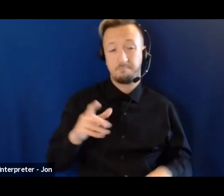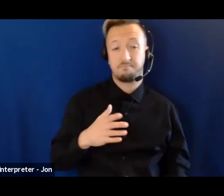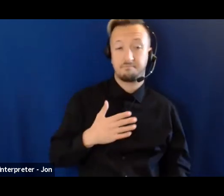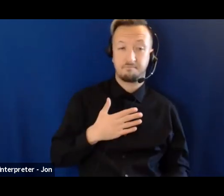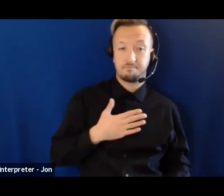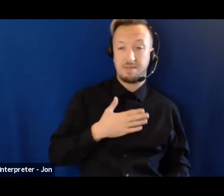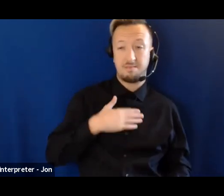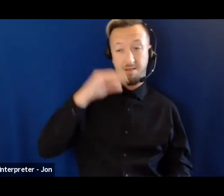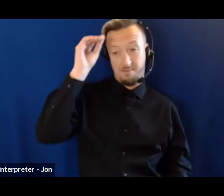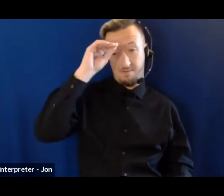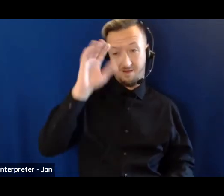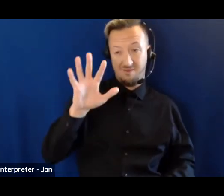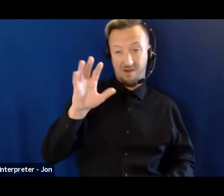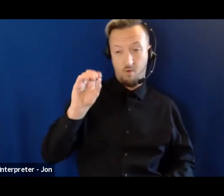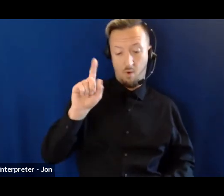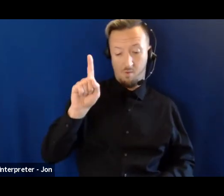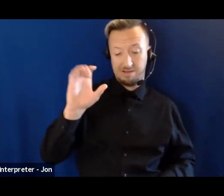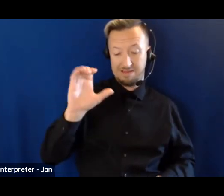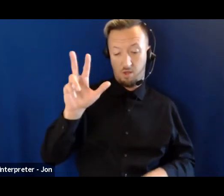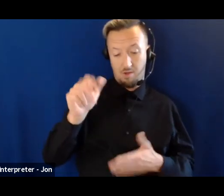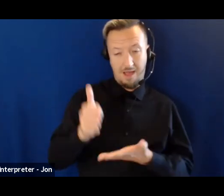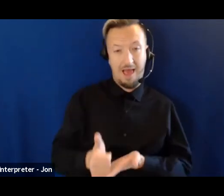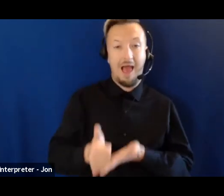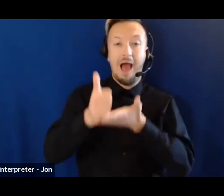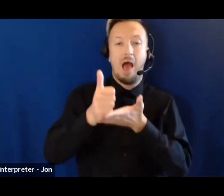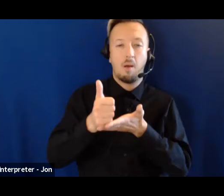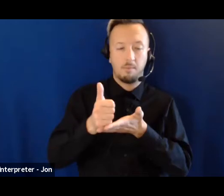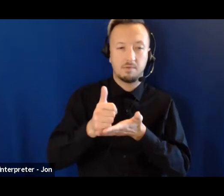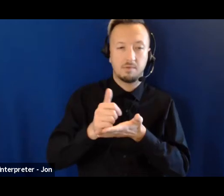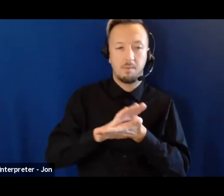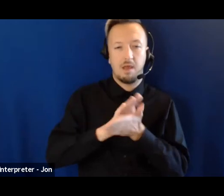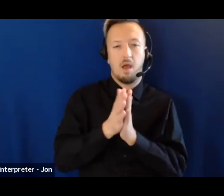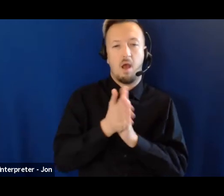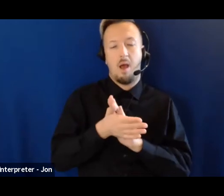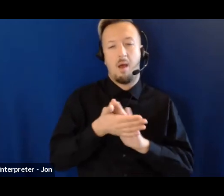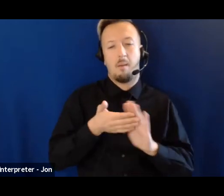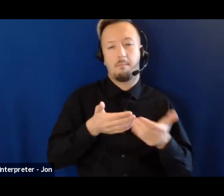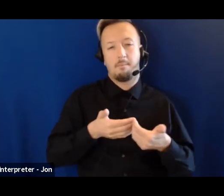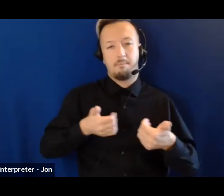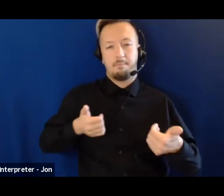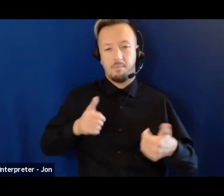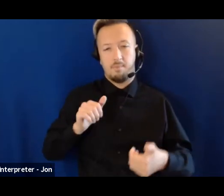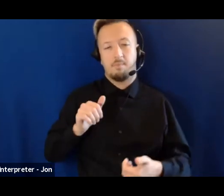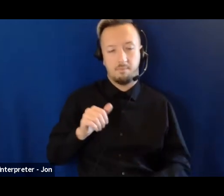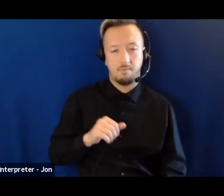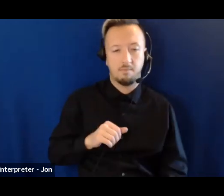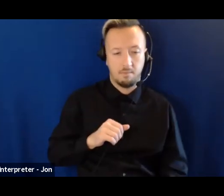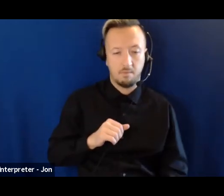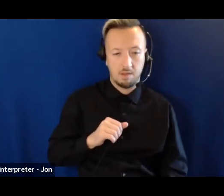is the 501c3 just really helps a SILC be autonomous, but it's not the only way to do that whatsoever.